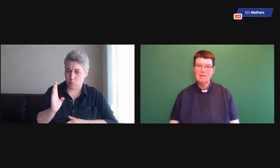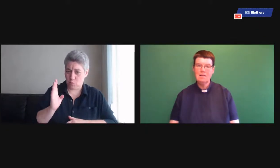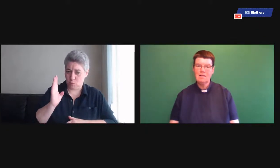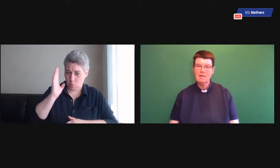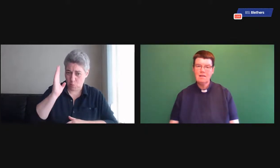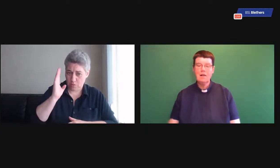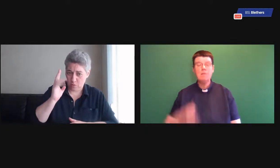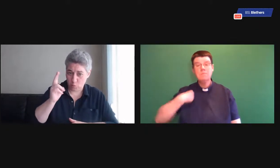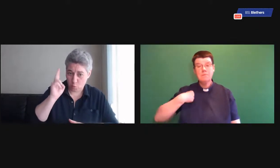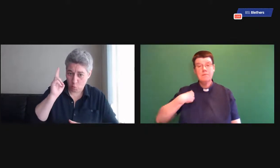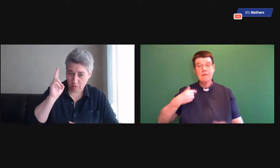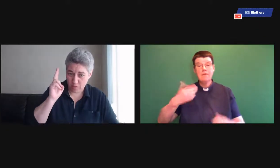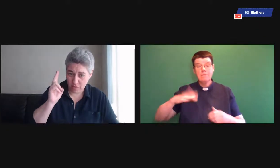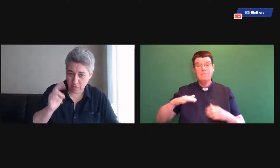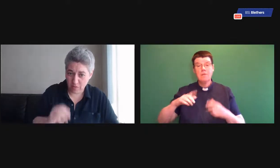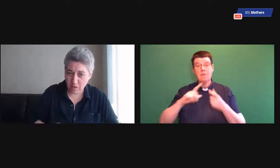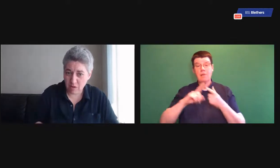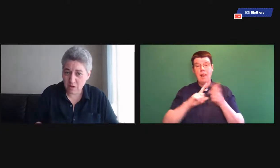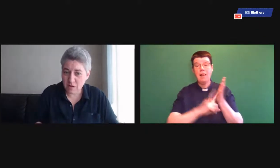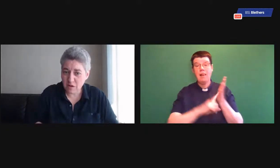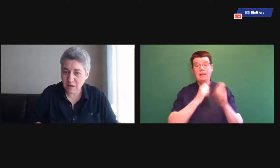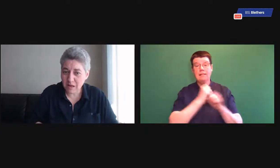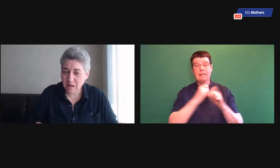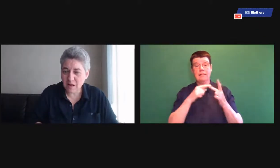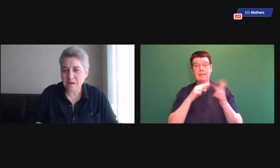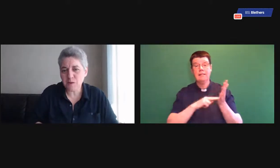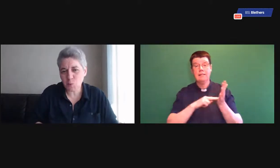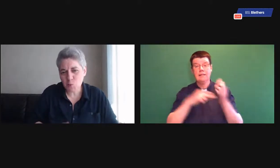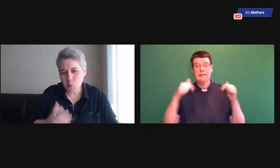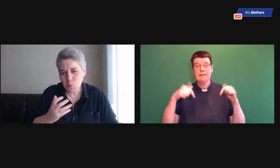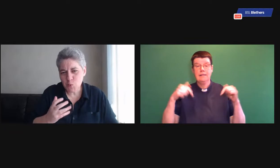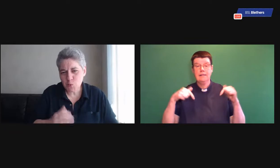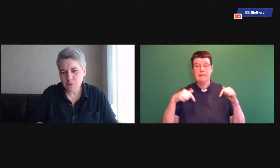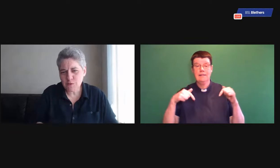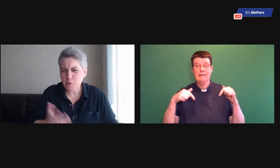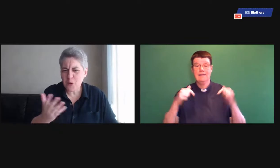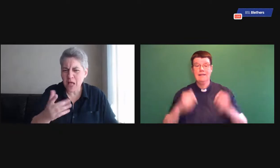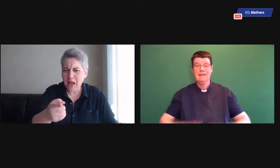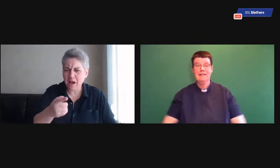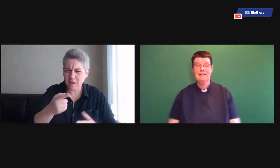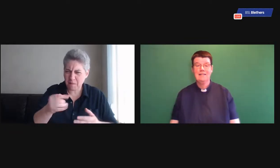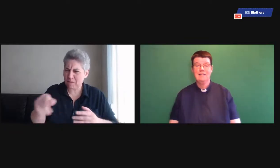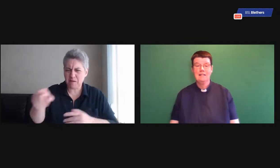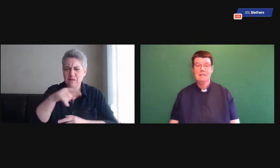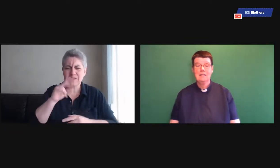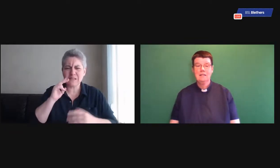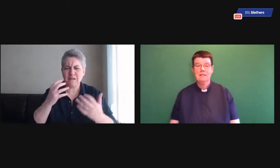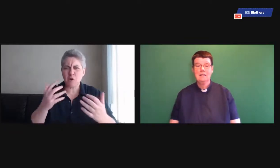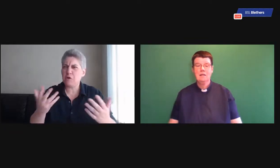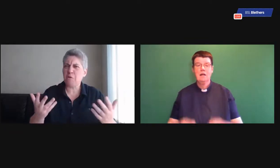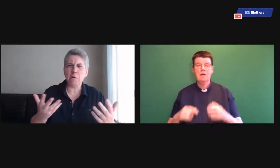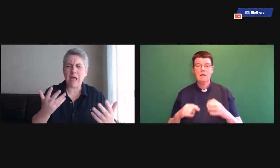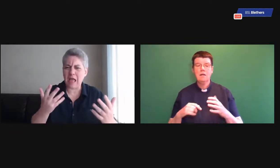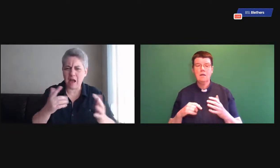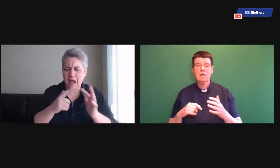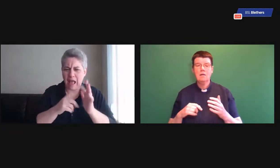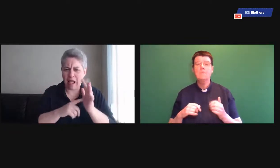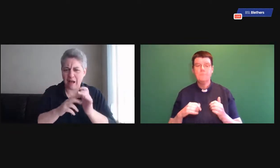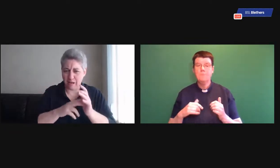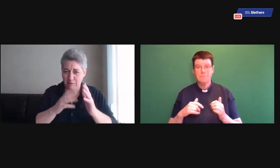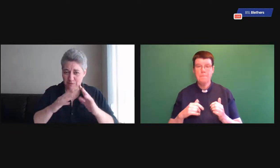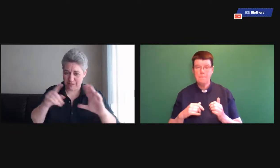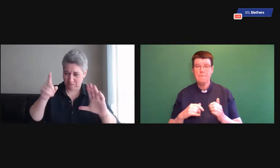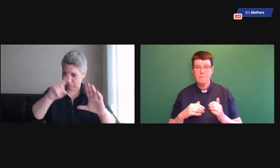And where are you based, Mary? It's north, isn't it? Well, I'm from Elgin. He obviously.